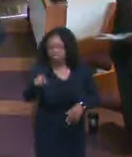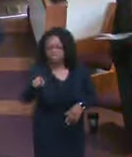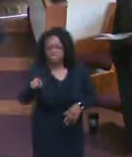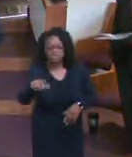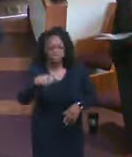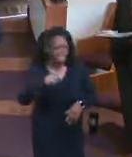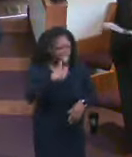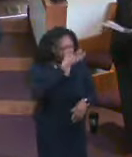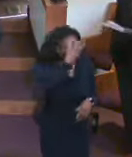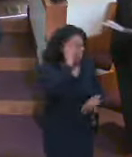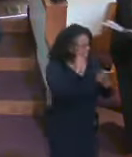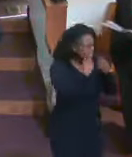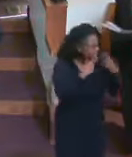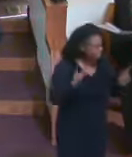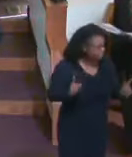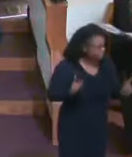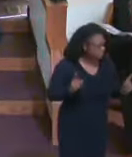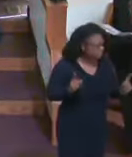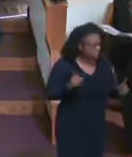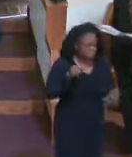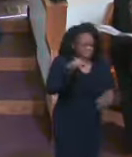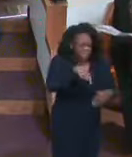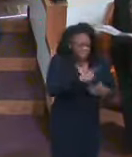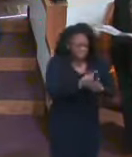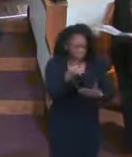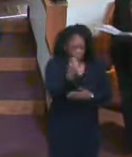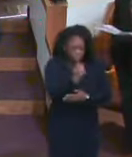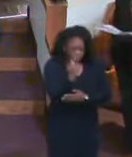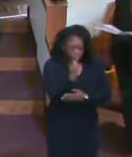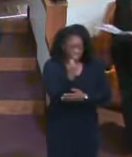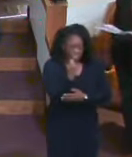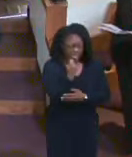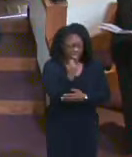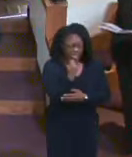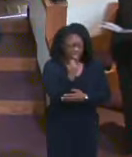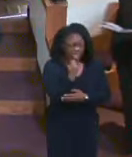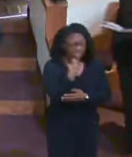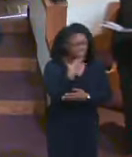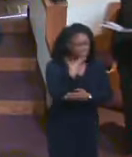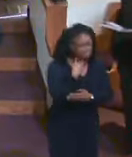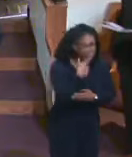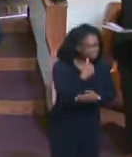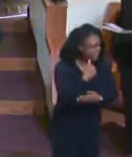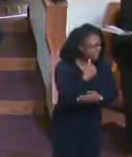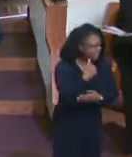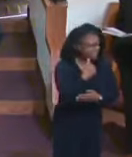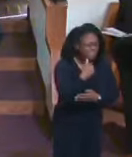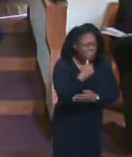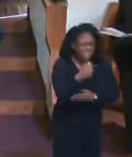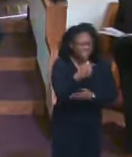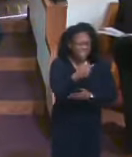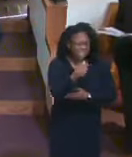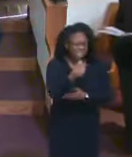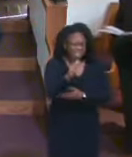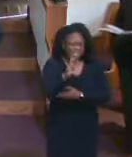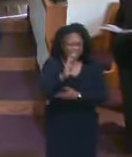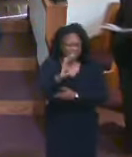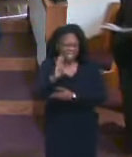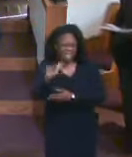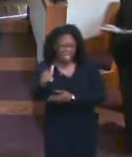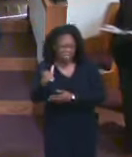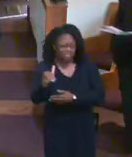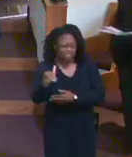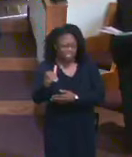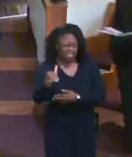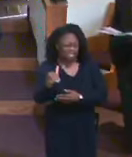to mention that on this Tuesday, Sweet Sweet, and that is Gabby, we'll be having